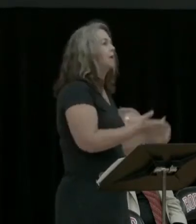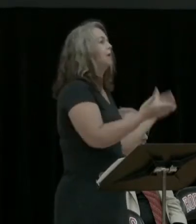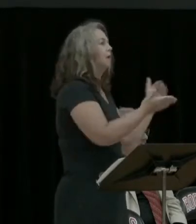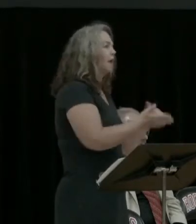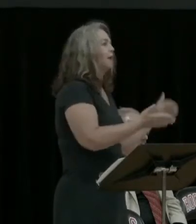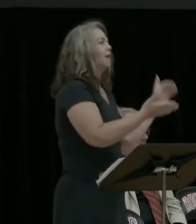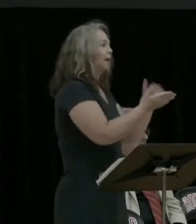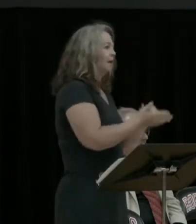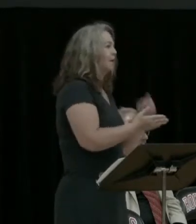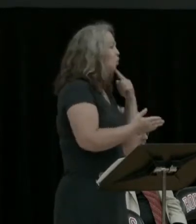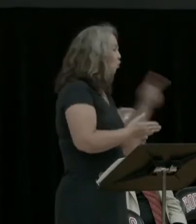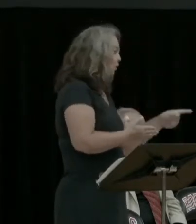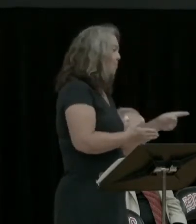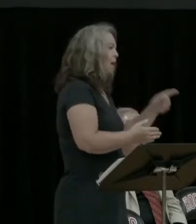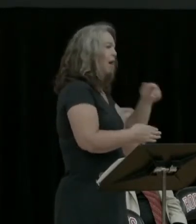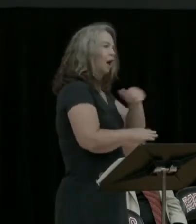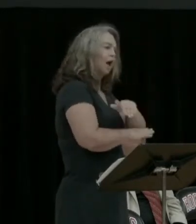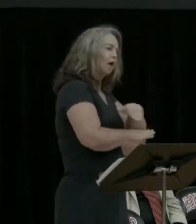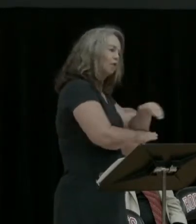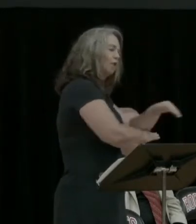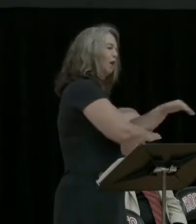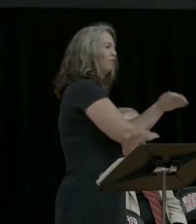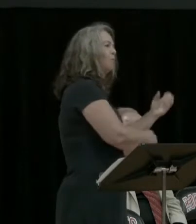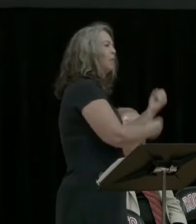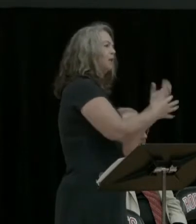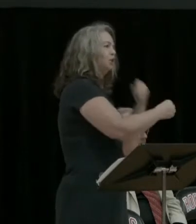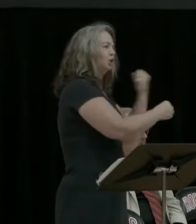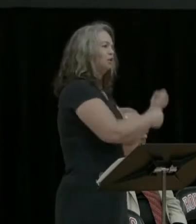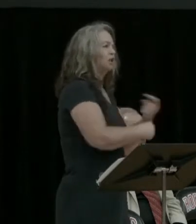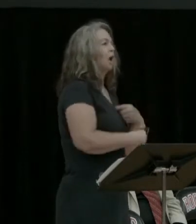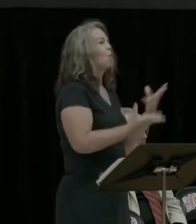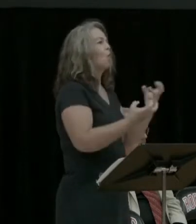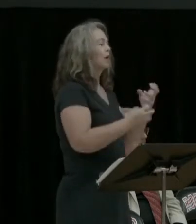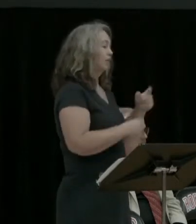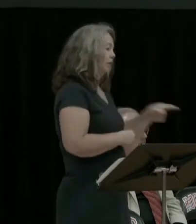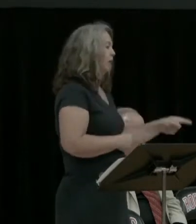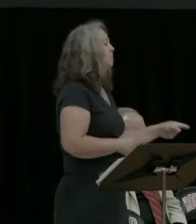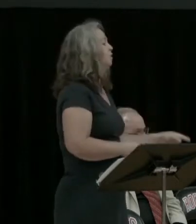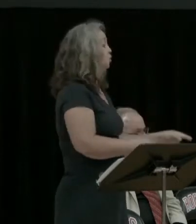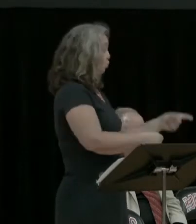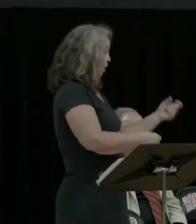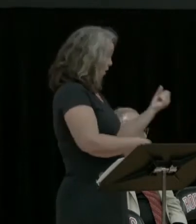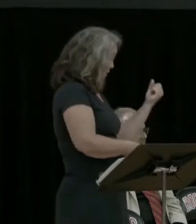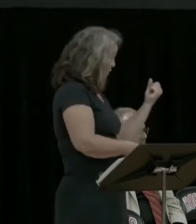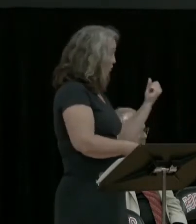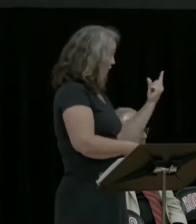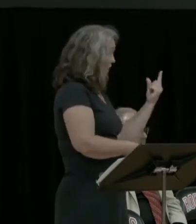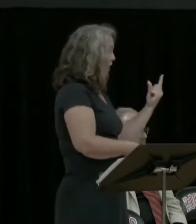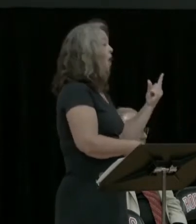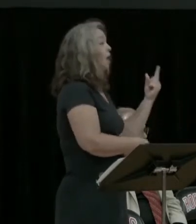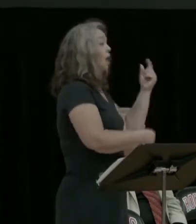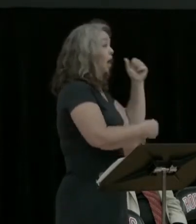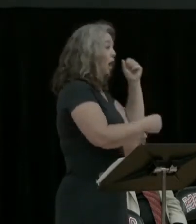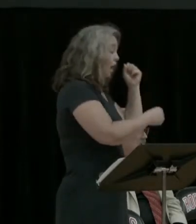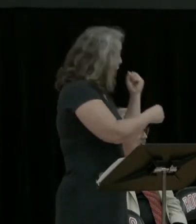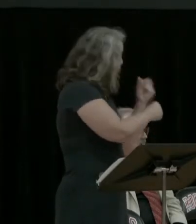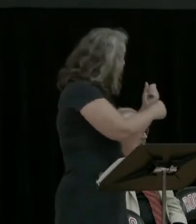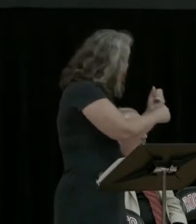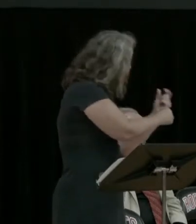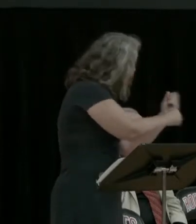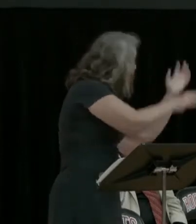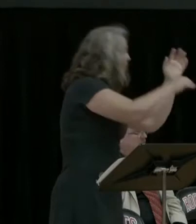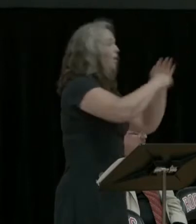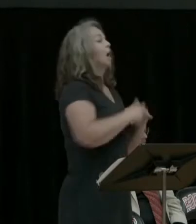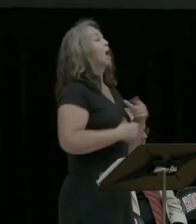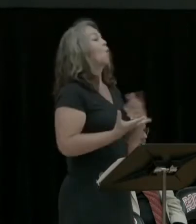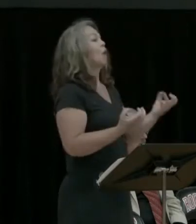for years. I wanted them to hear it over and over so they knew it was true. I